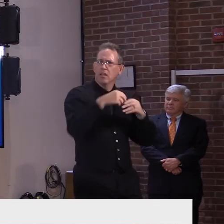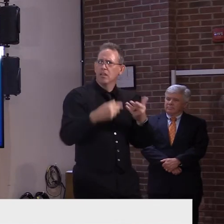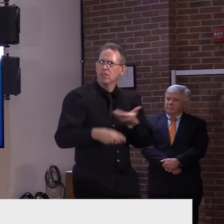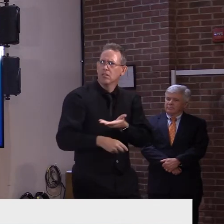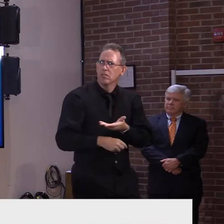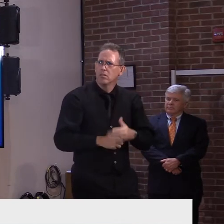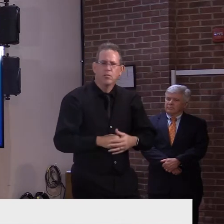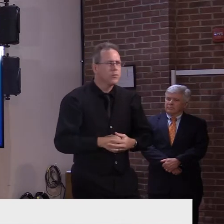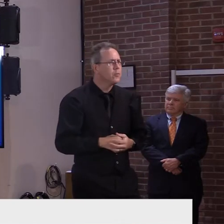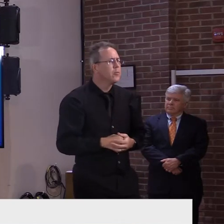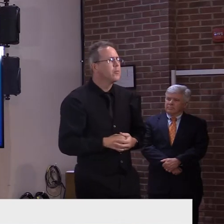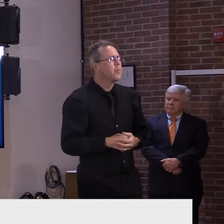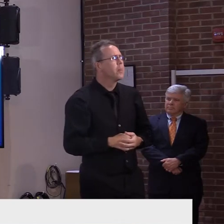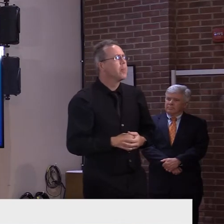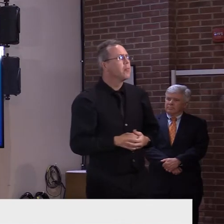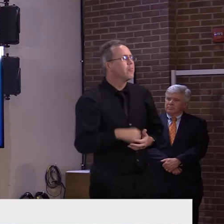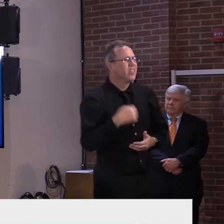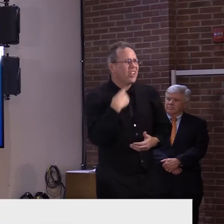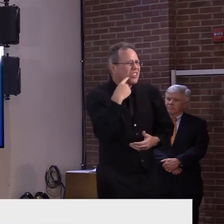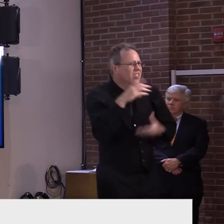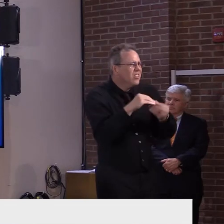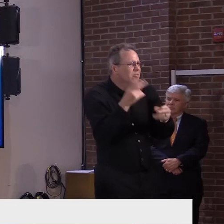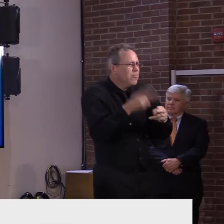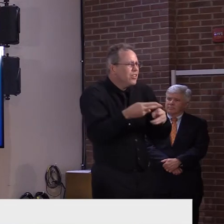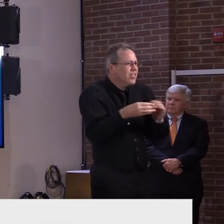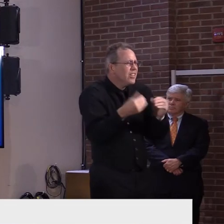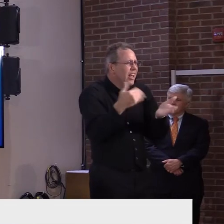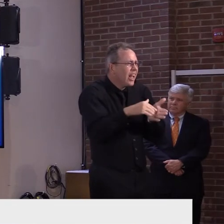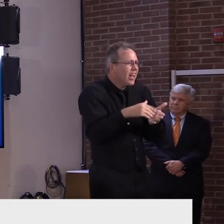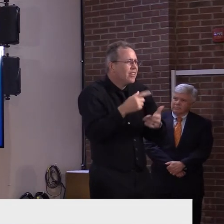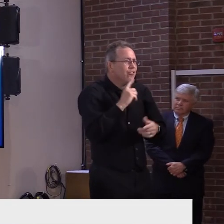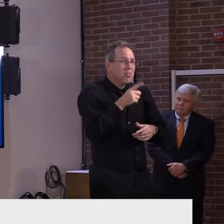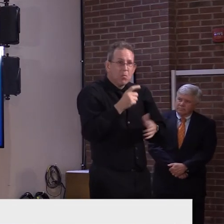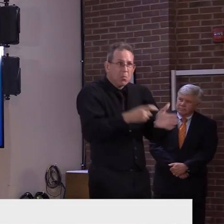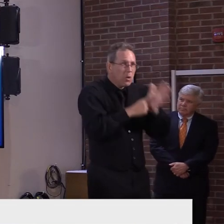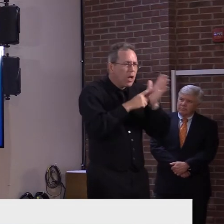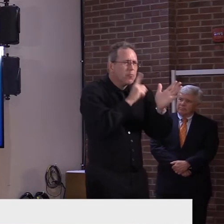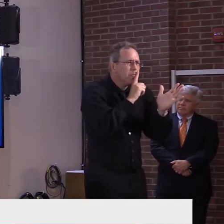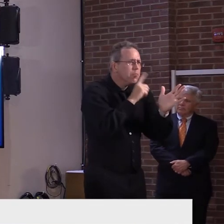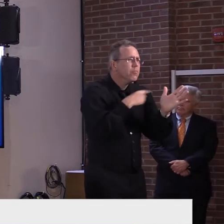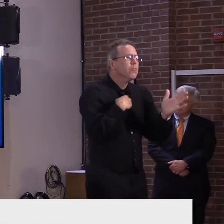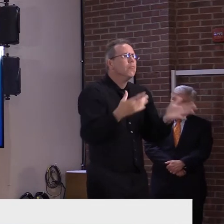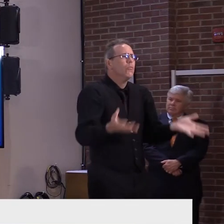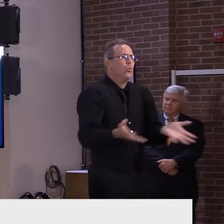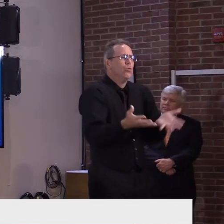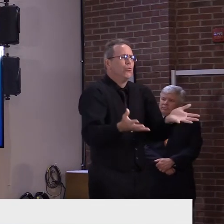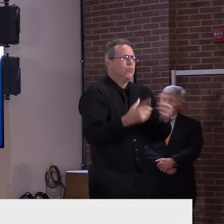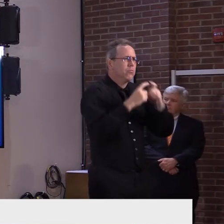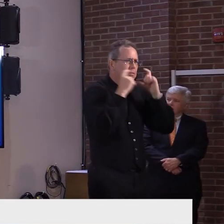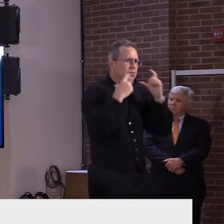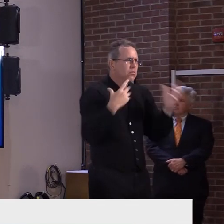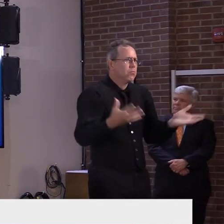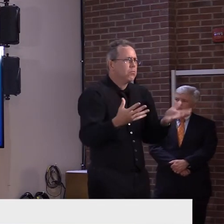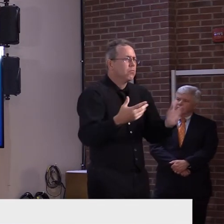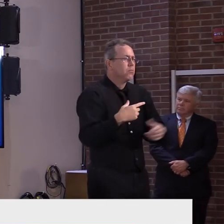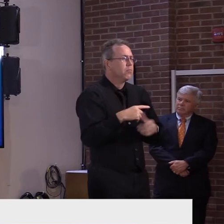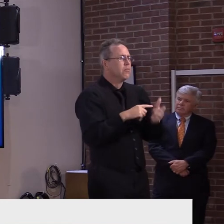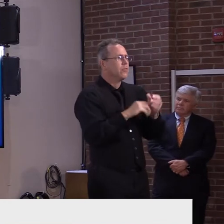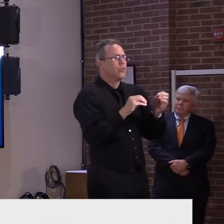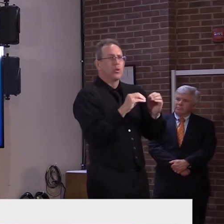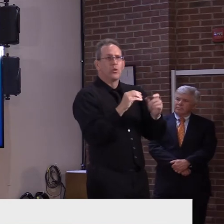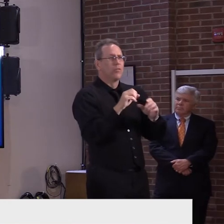indoors. I did not mandate it. We're not under a state of emergency, but I did recommend masking